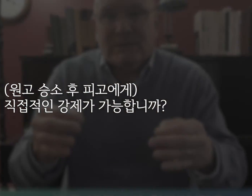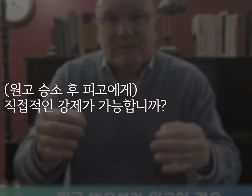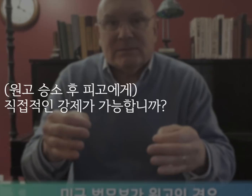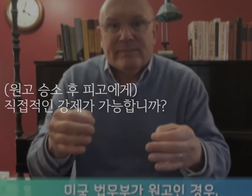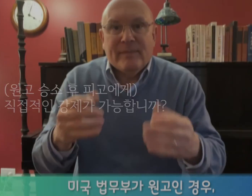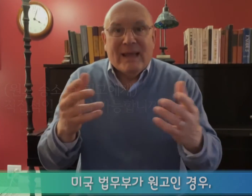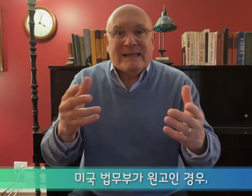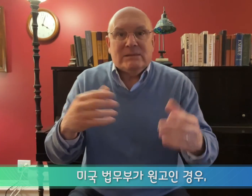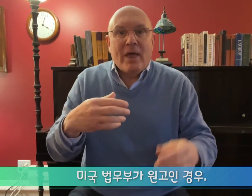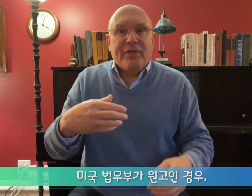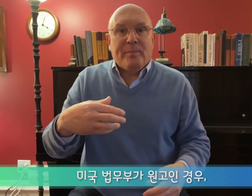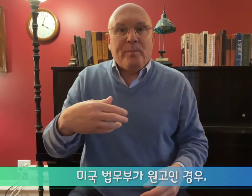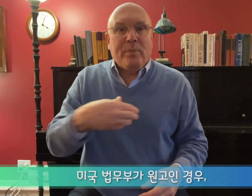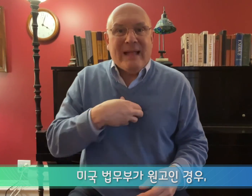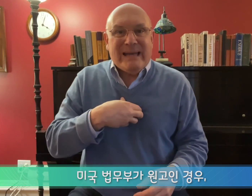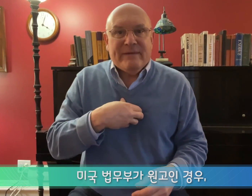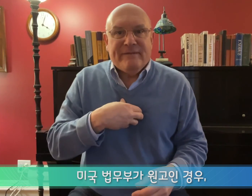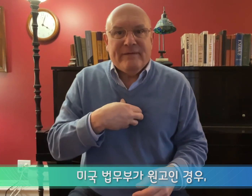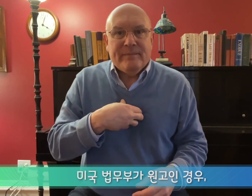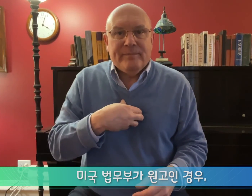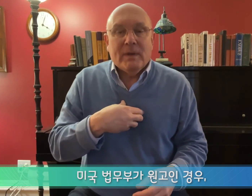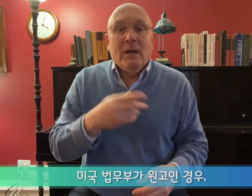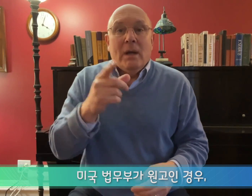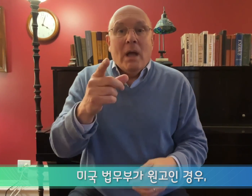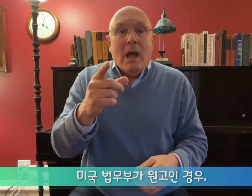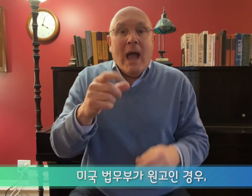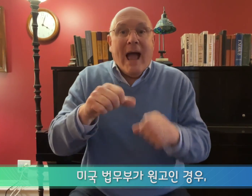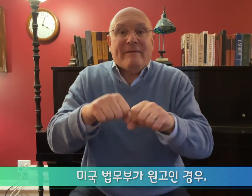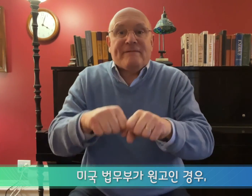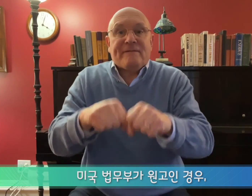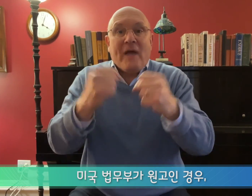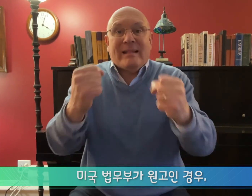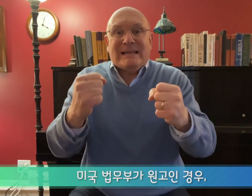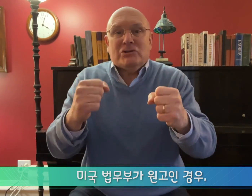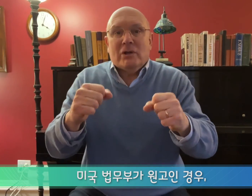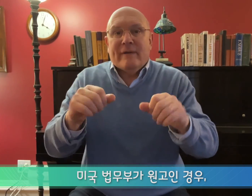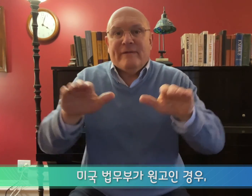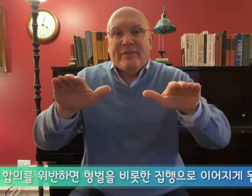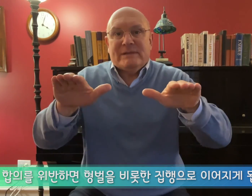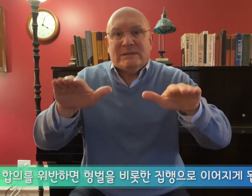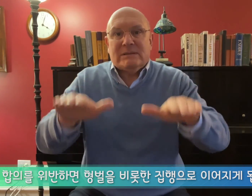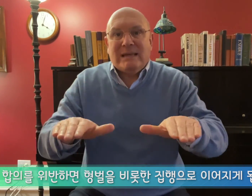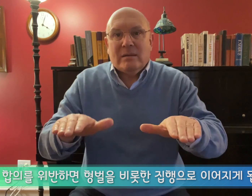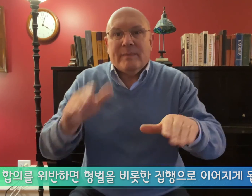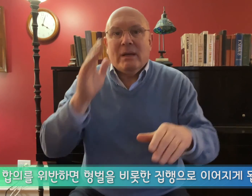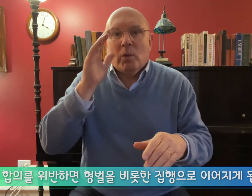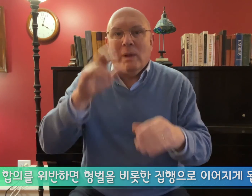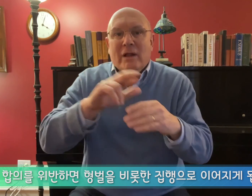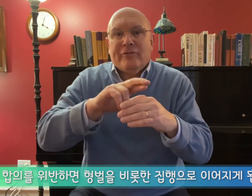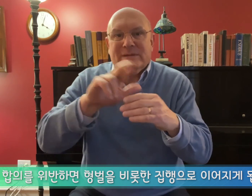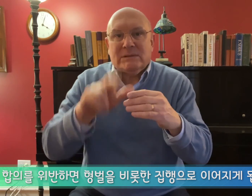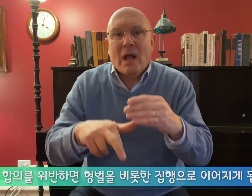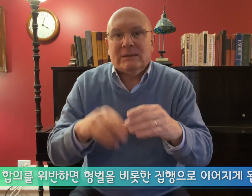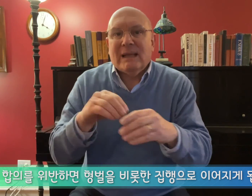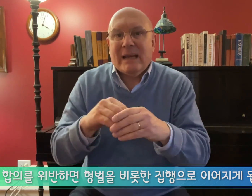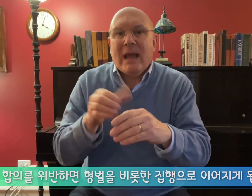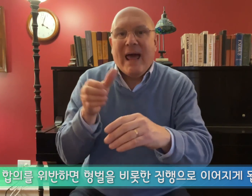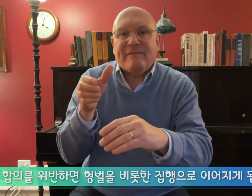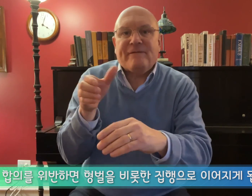If the United States Department of Justice is the plaintiff, a violation of the settlement will